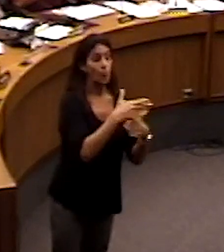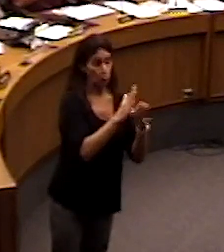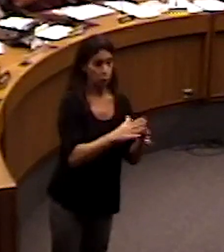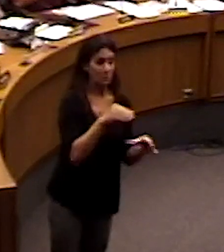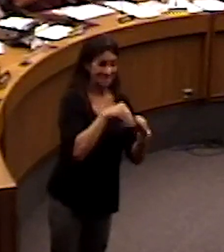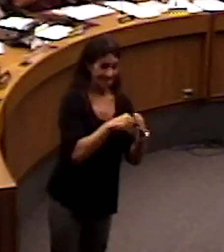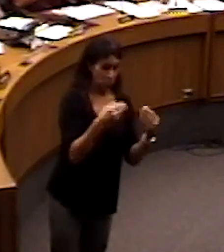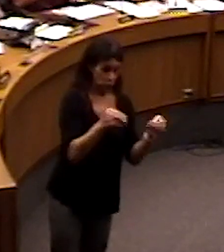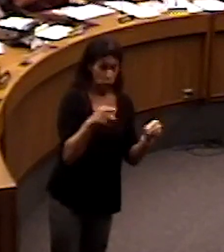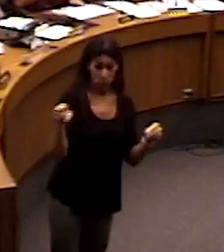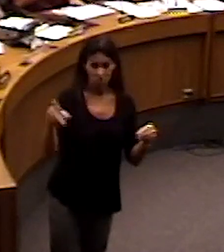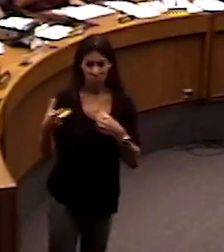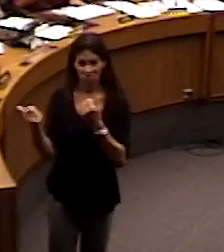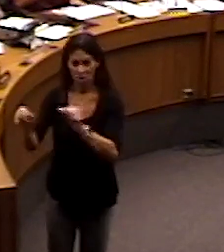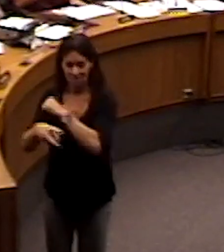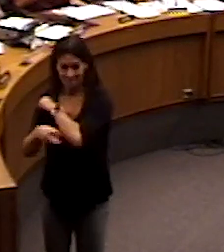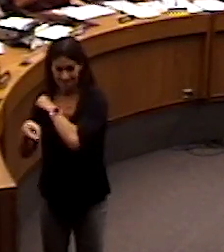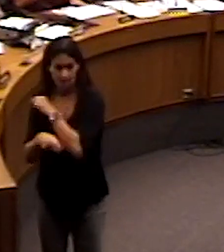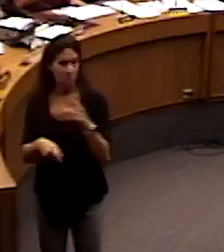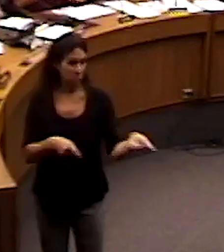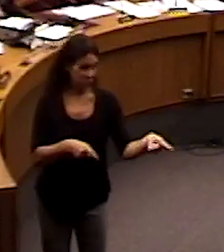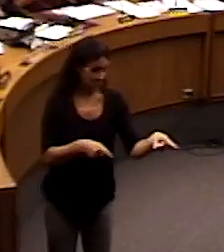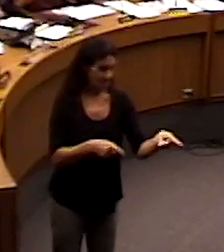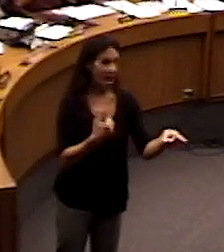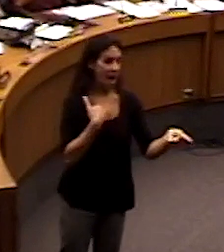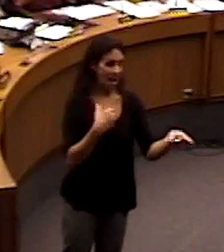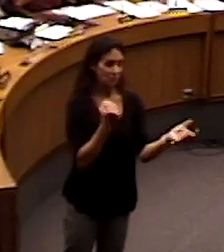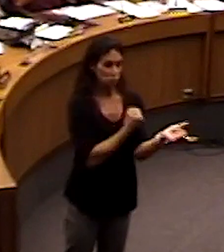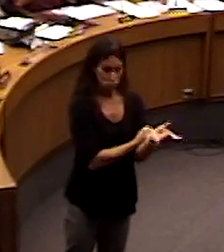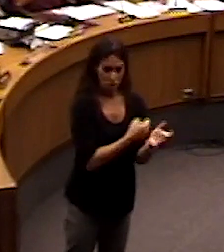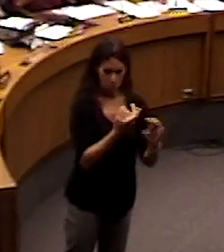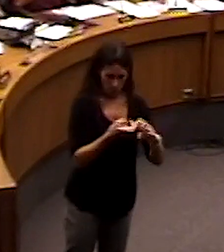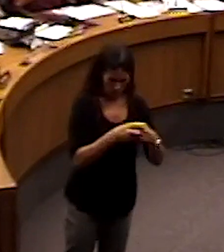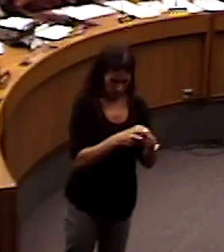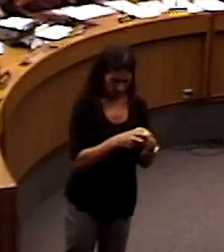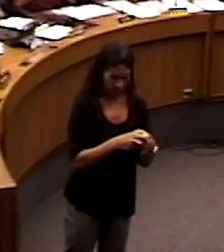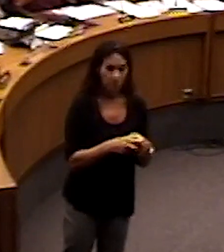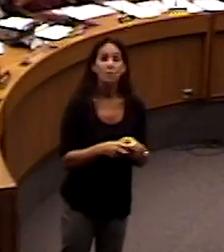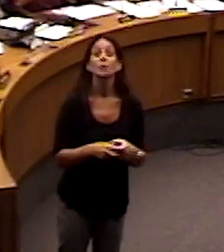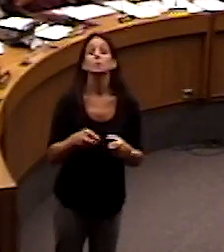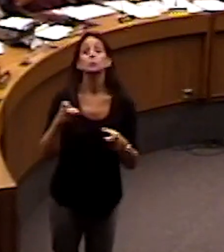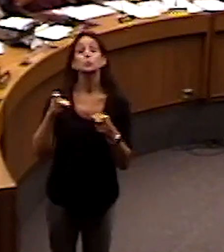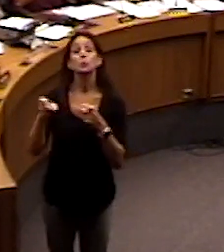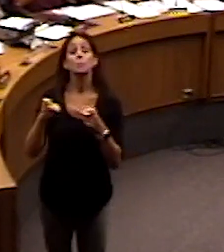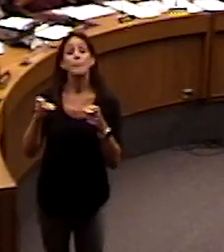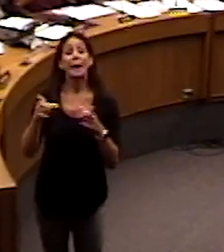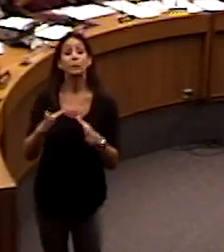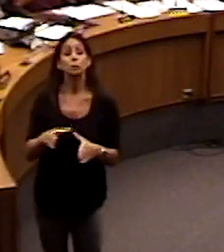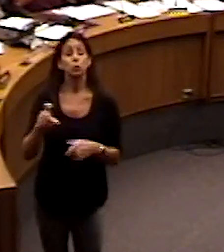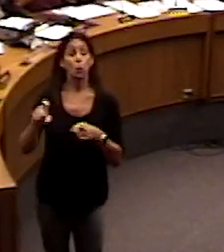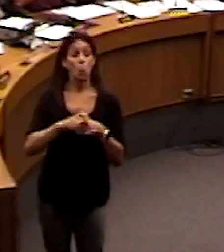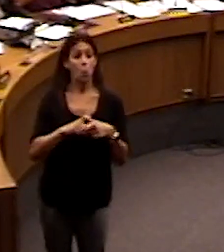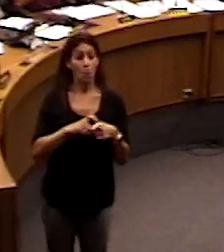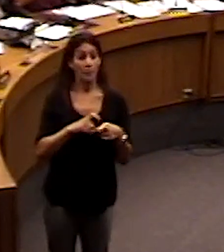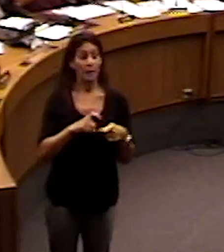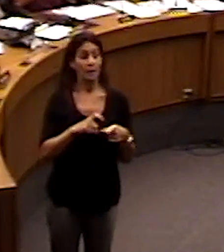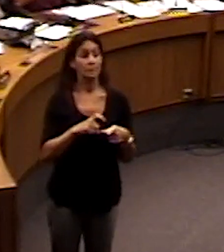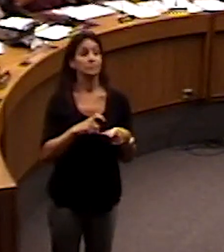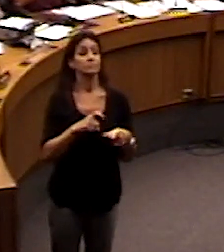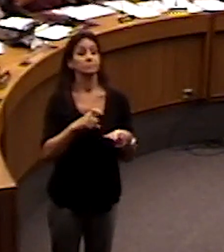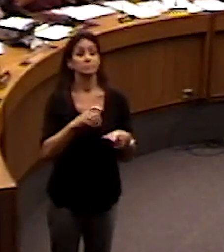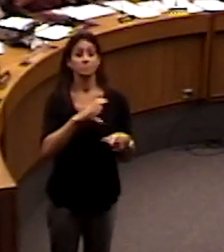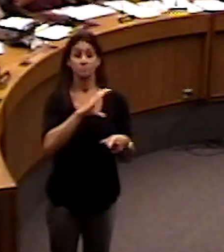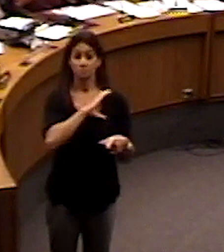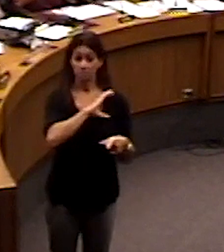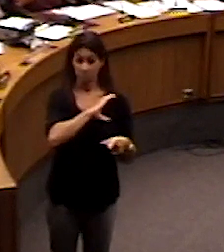I was right in the middle of it. Store manager got me, and our police department came and relieved me of that chain. Chief, I have to tell you, they